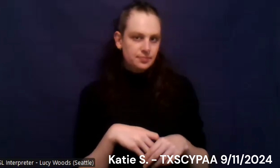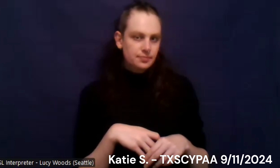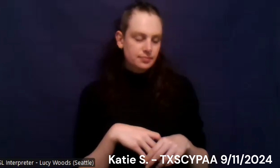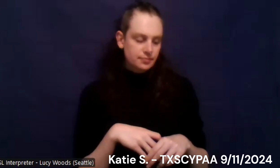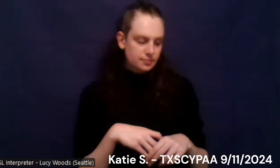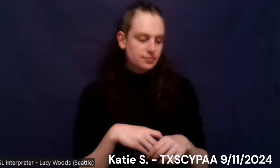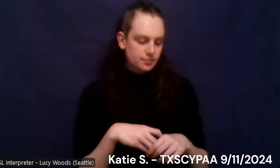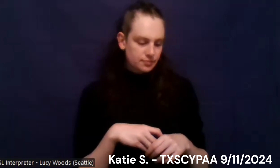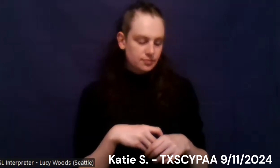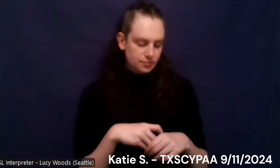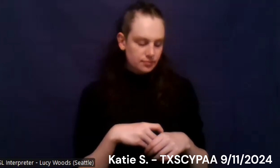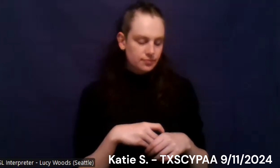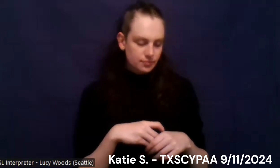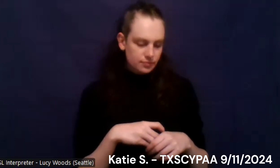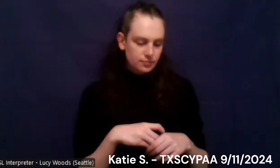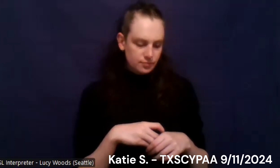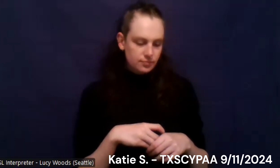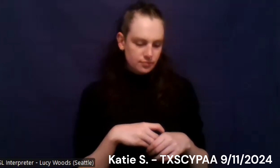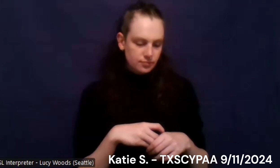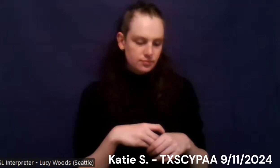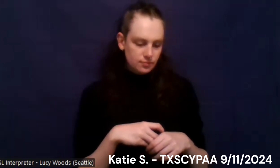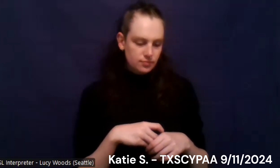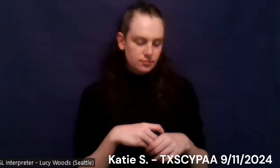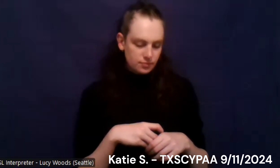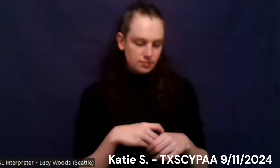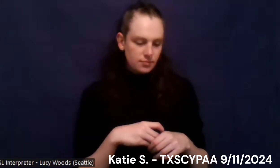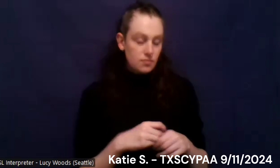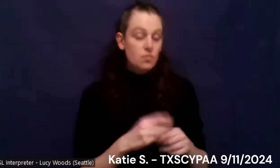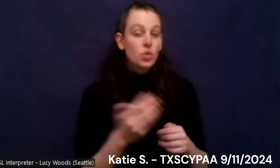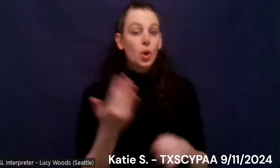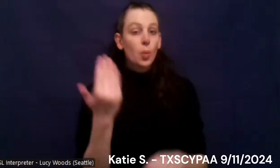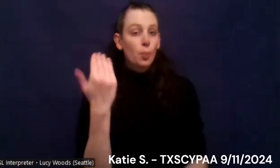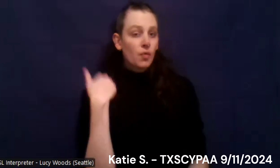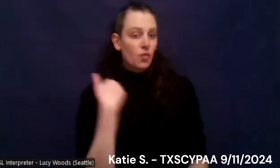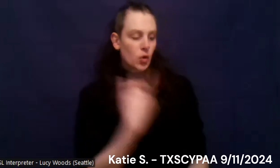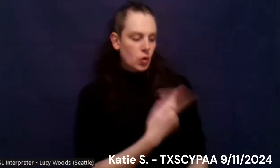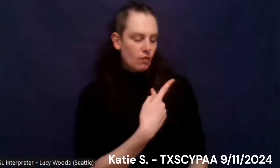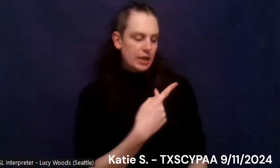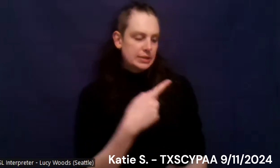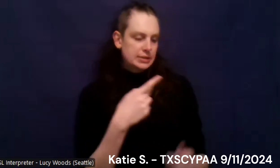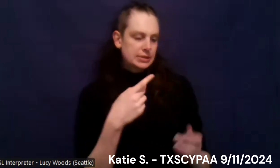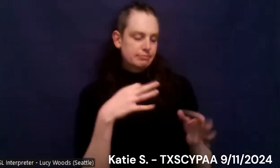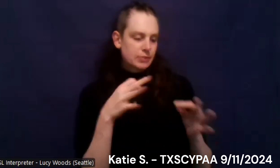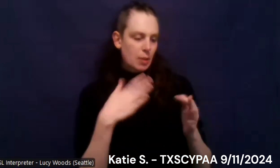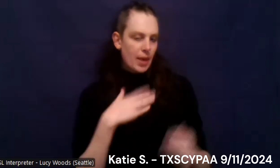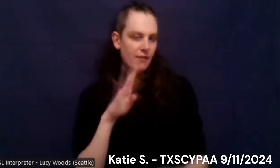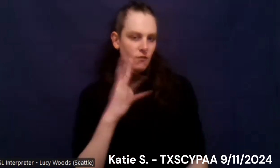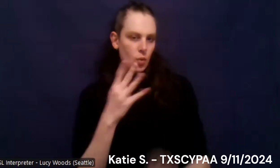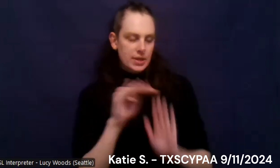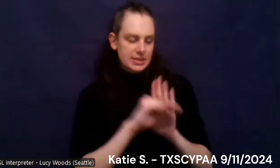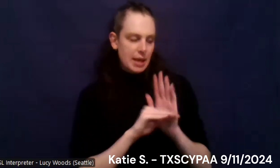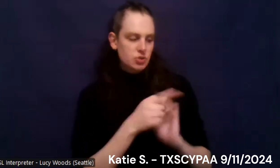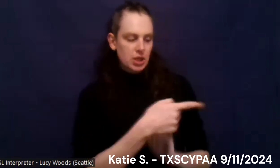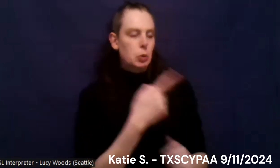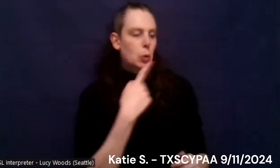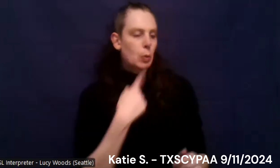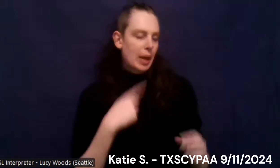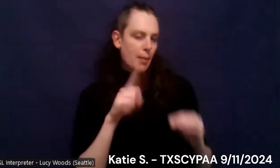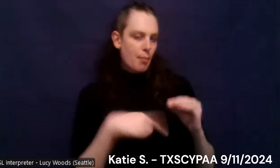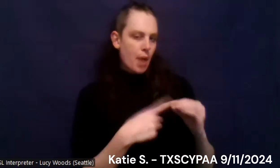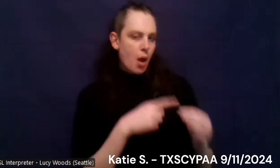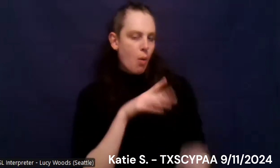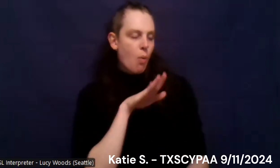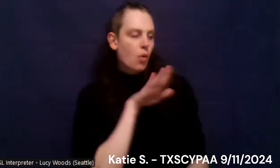she like very. I think even before we went through my four step, kind of told me a few things about her and her